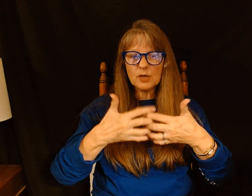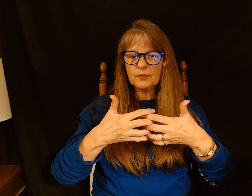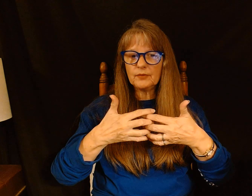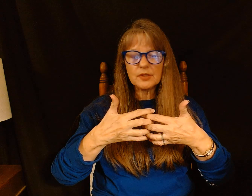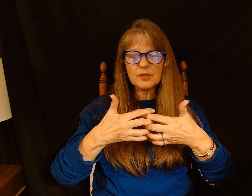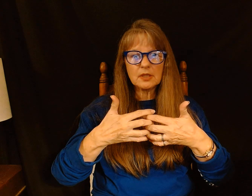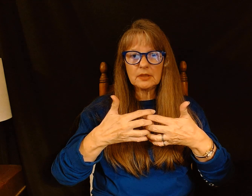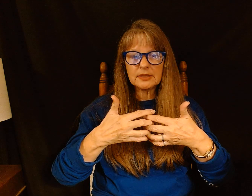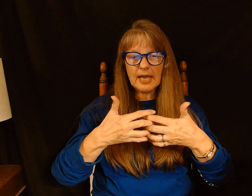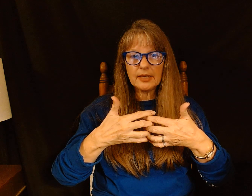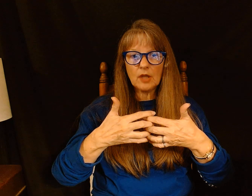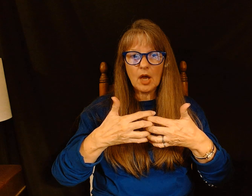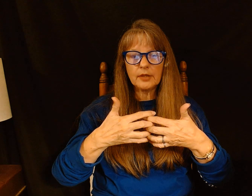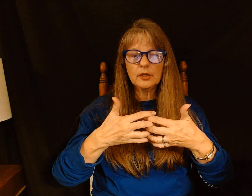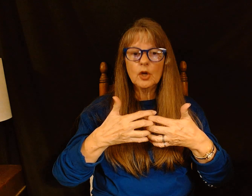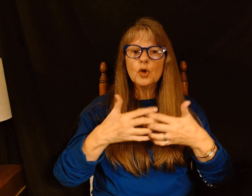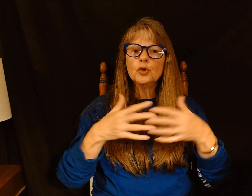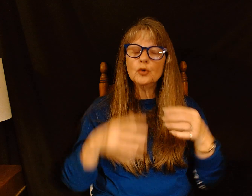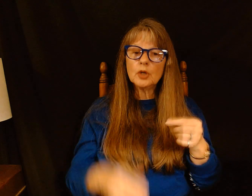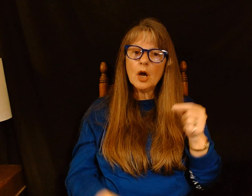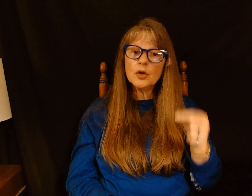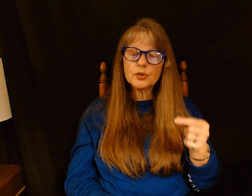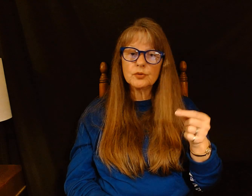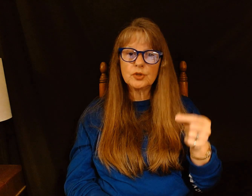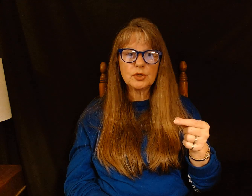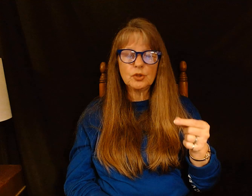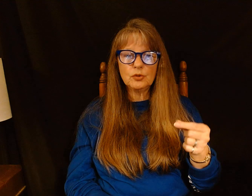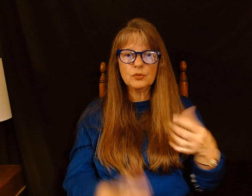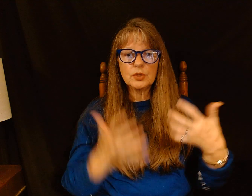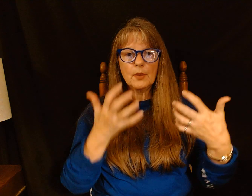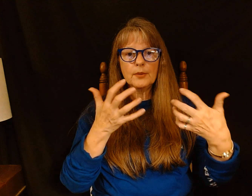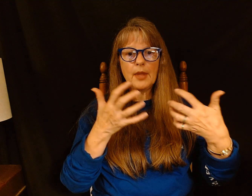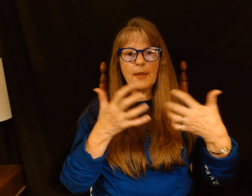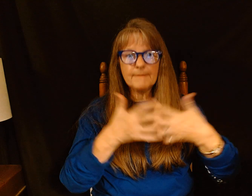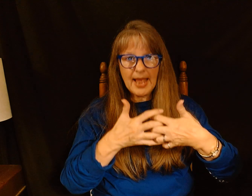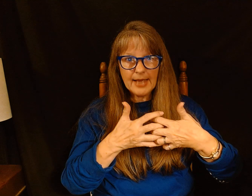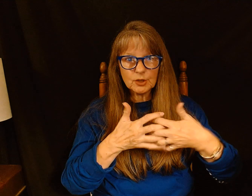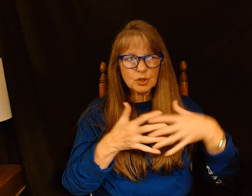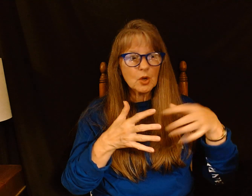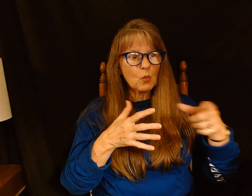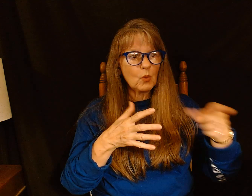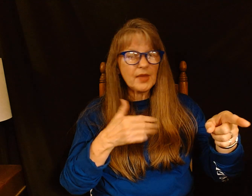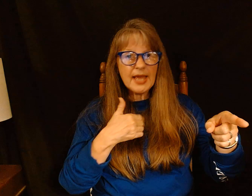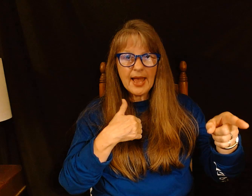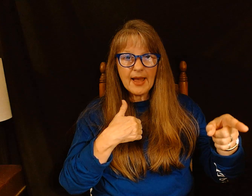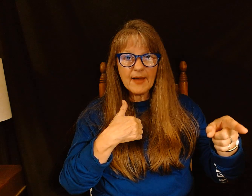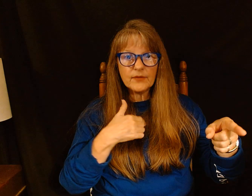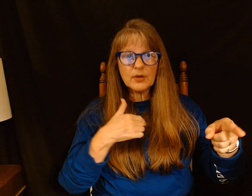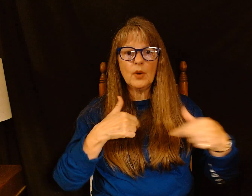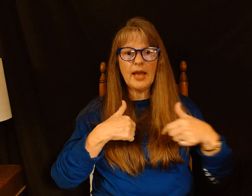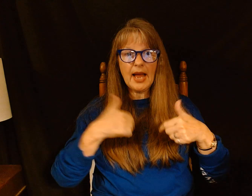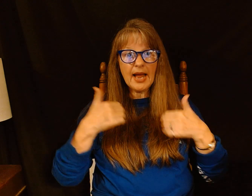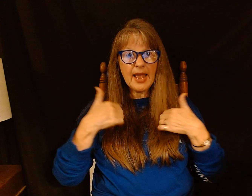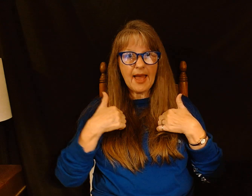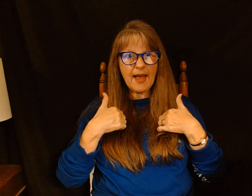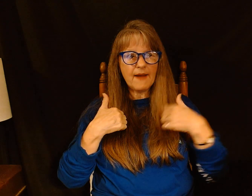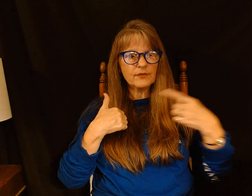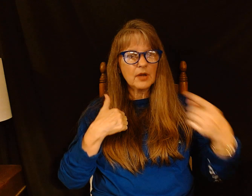done this sign a lot. You could also just use they match. What they have and what I have,